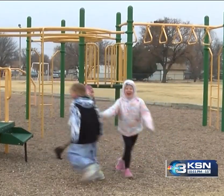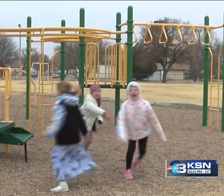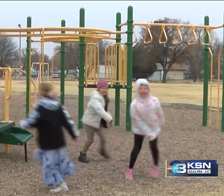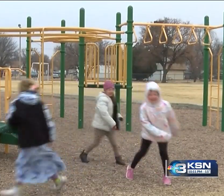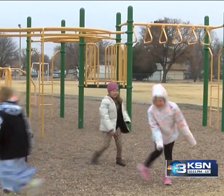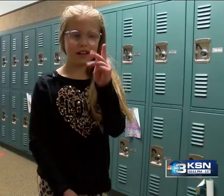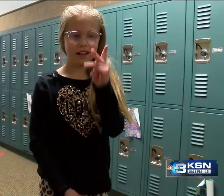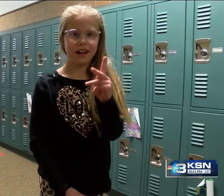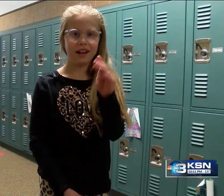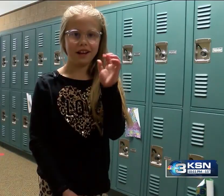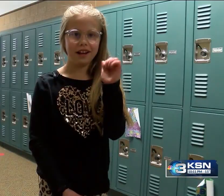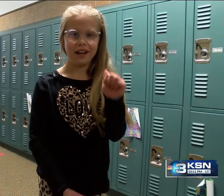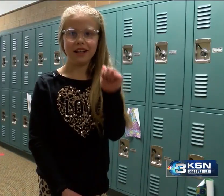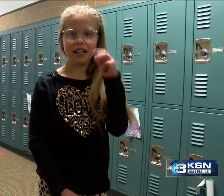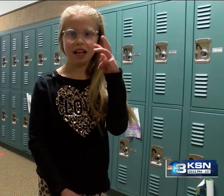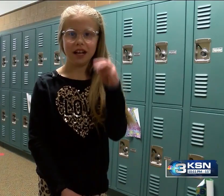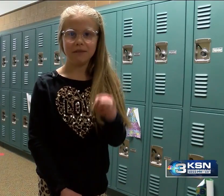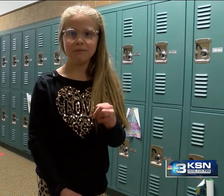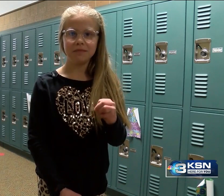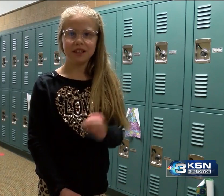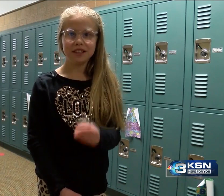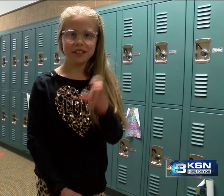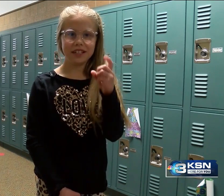Camden Wenta's conversations look a little different.